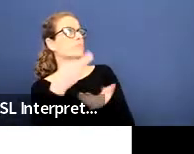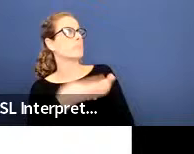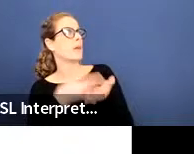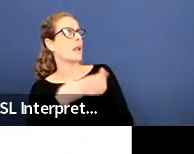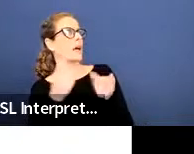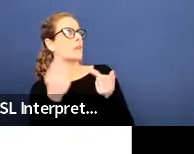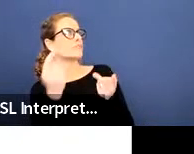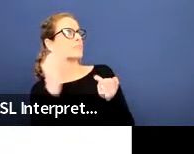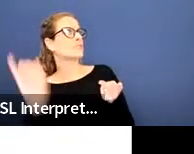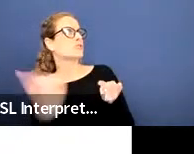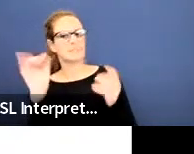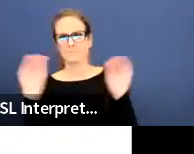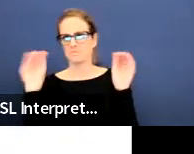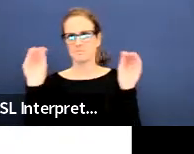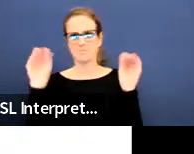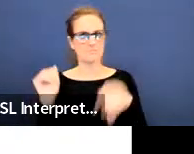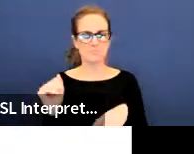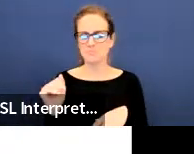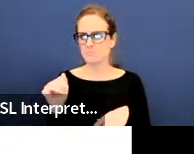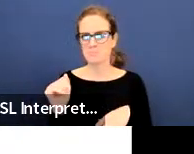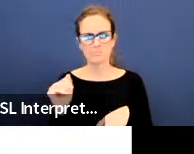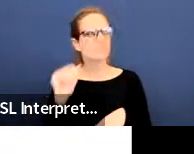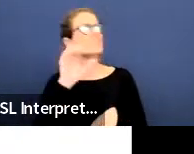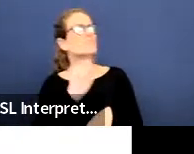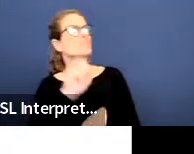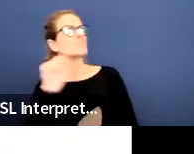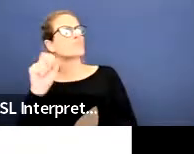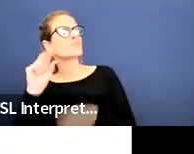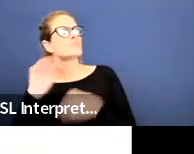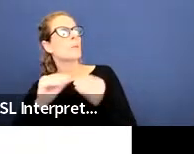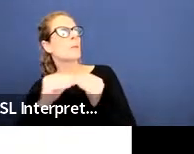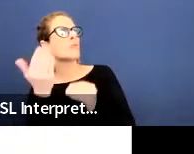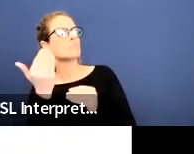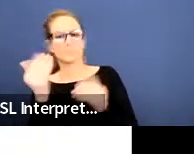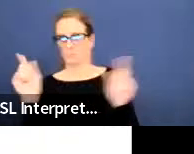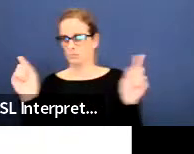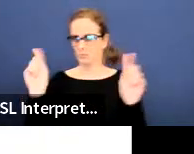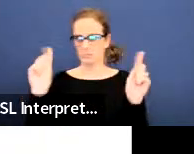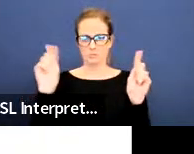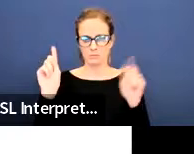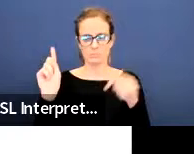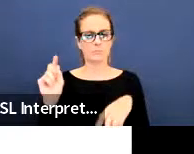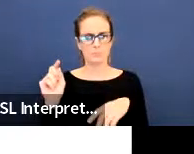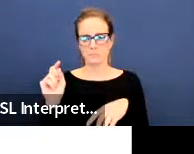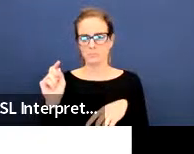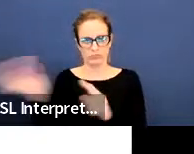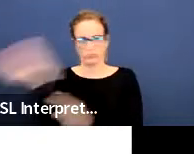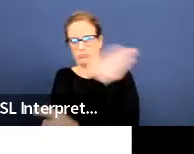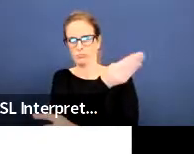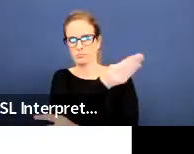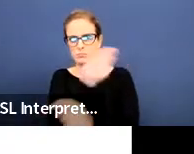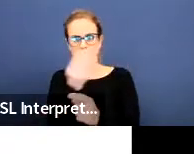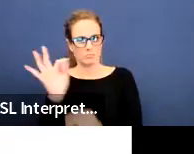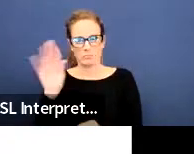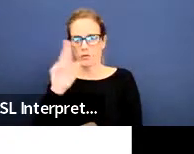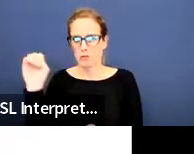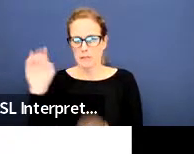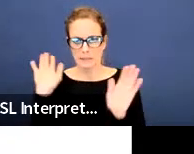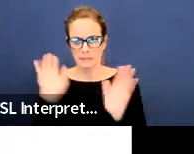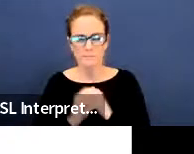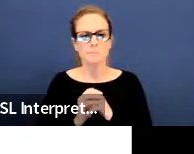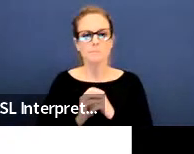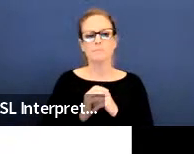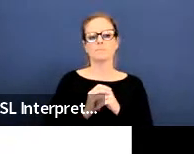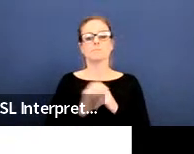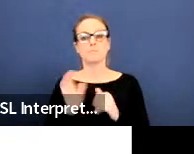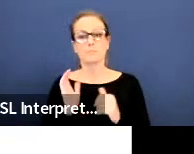insurance. You shouldn't be asked to provide your social security number. It should be affordable to you. Our staff and